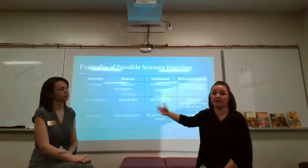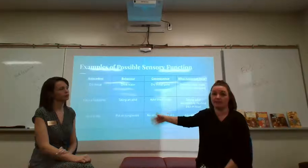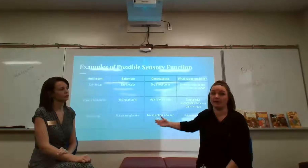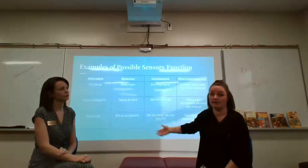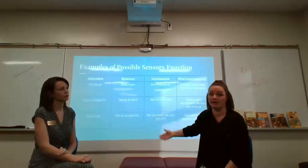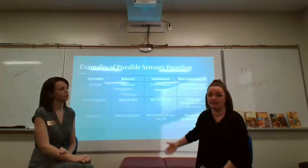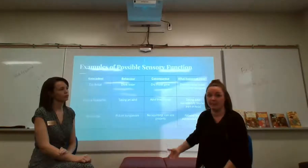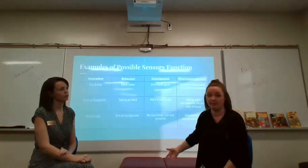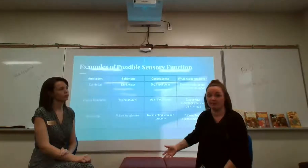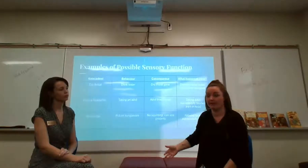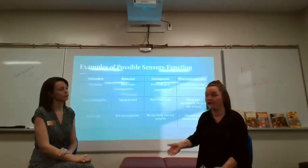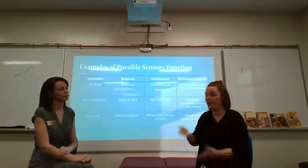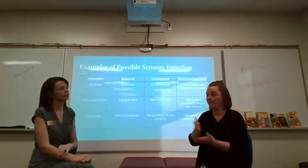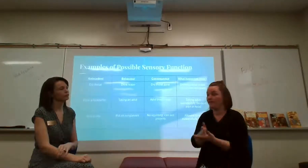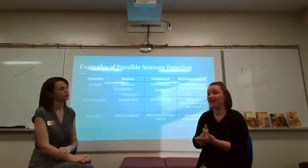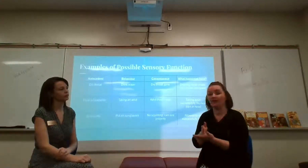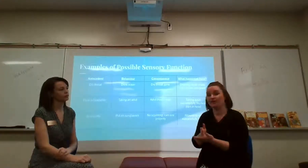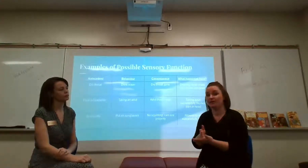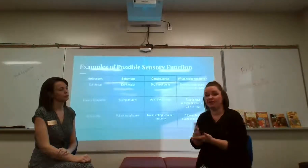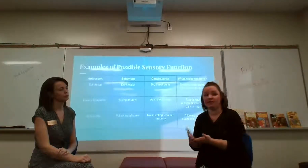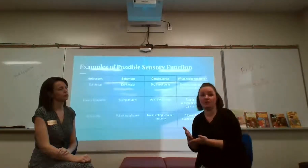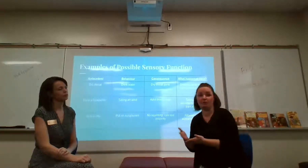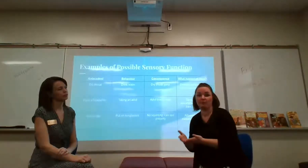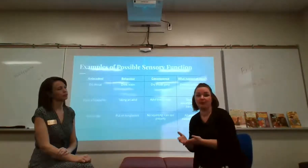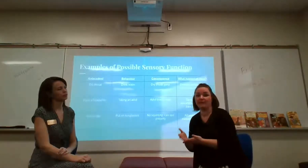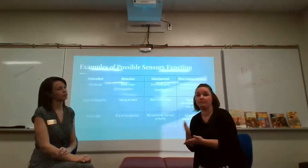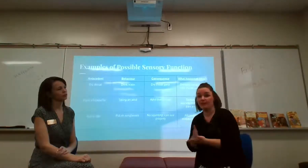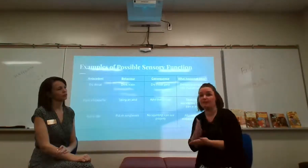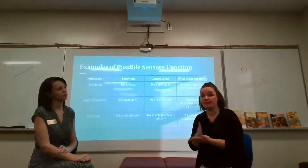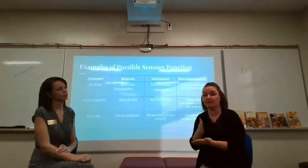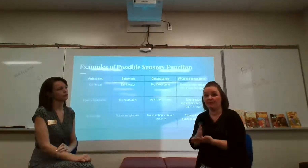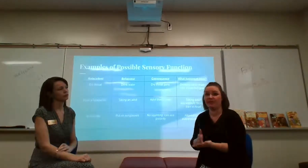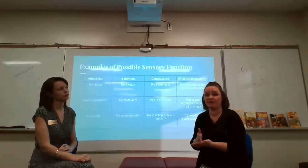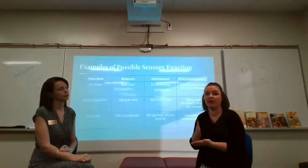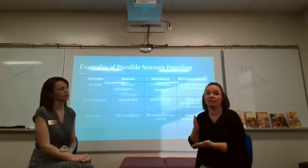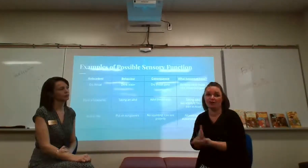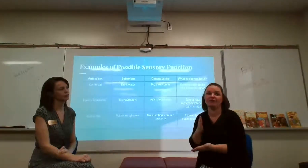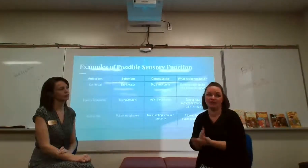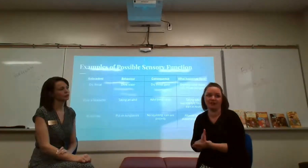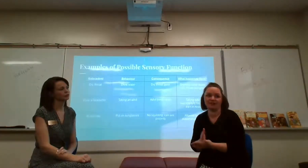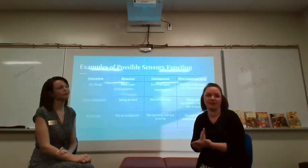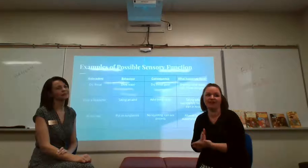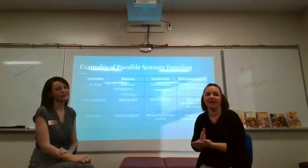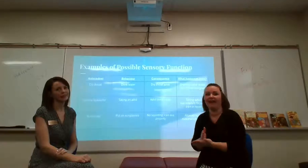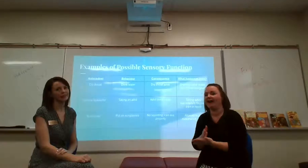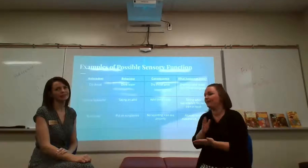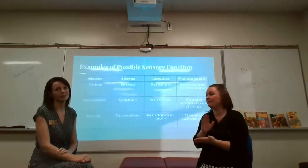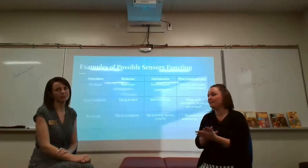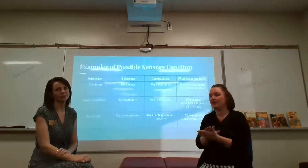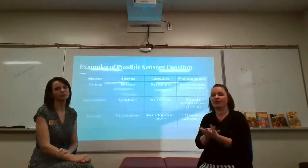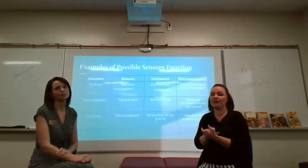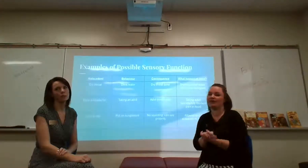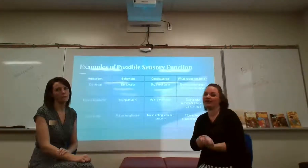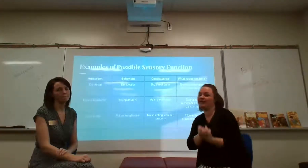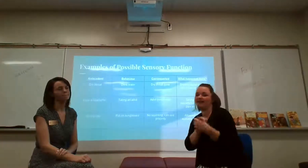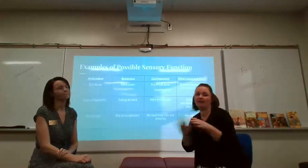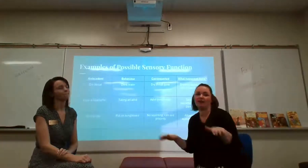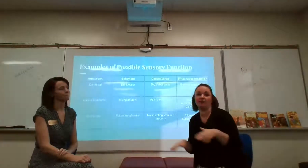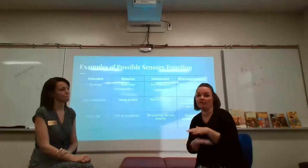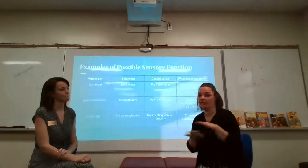would also be some tangible in there. But that also leads to our point is most sensory behaviors are multifunctional. Yes. So it's very rarely